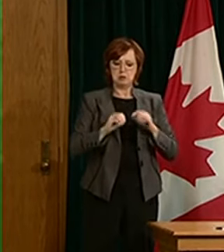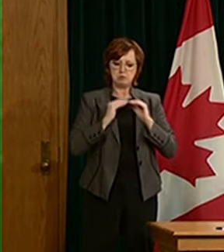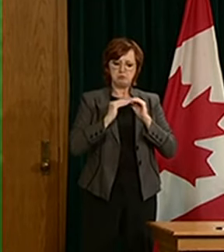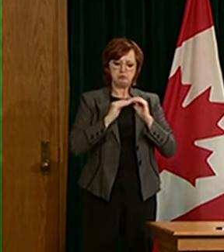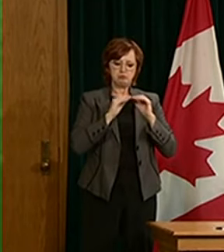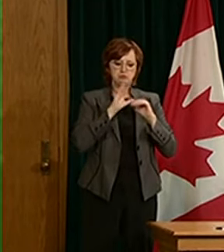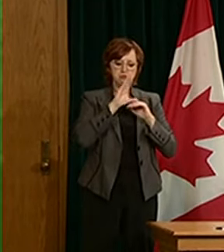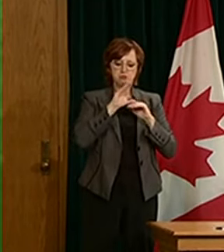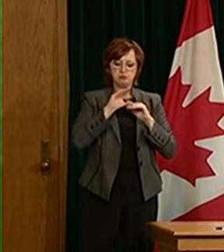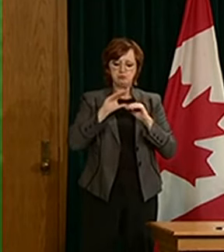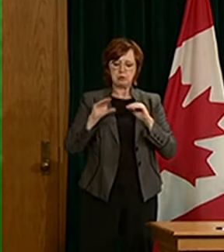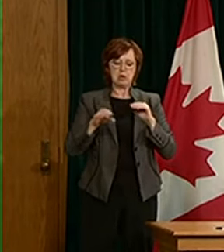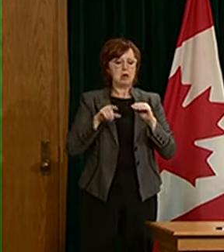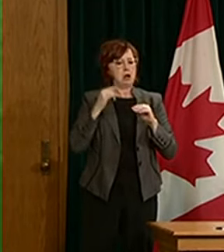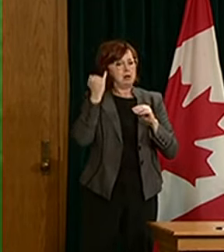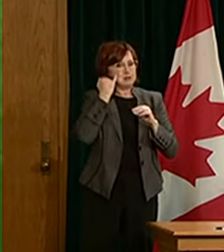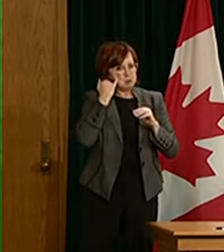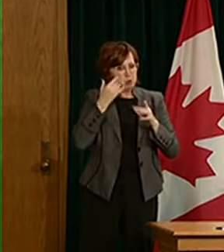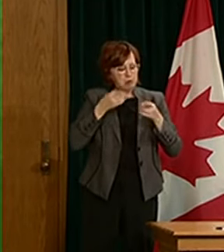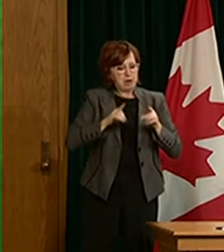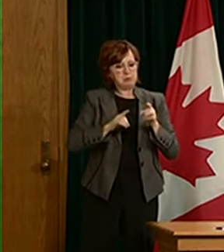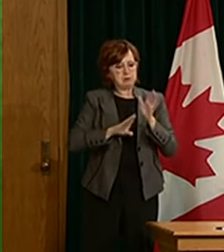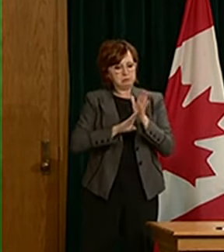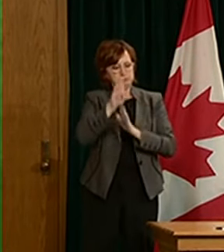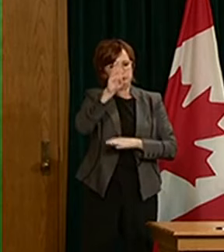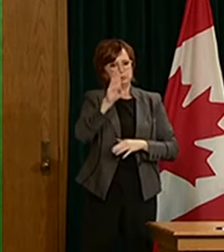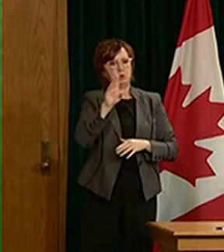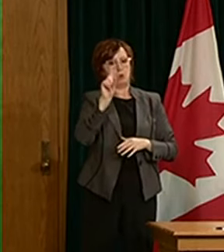measures. In this scenario, at the peak, we would have